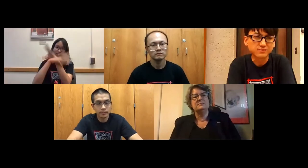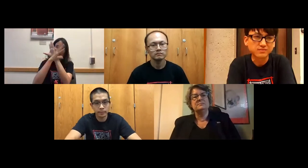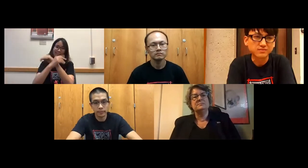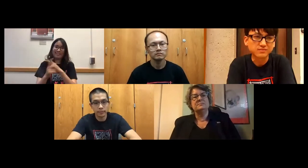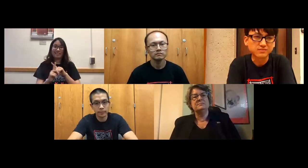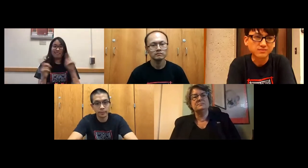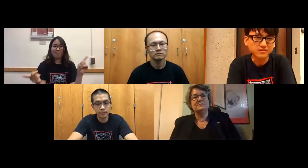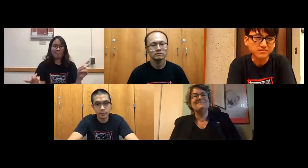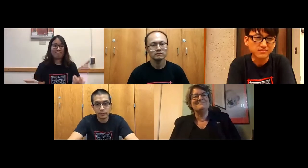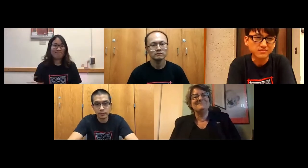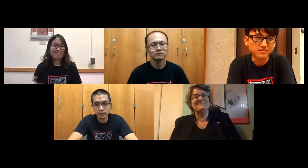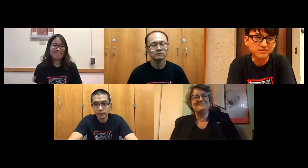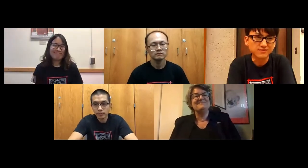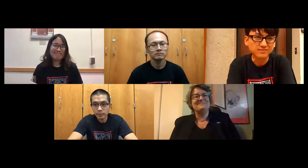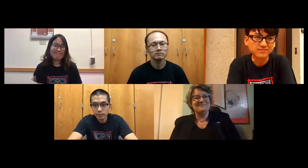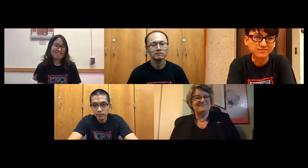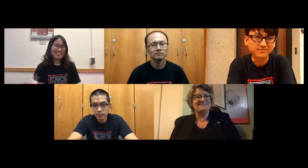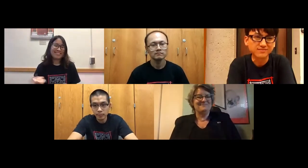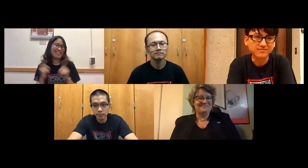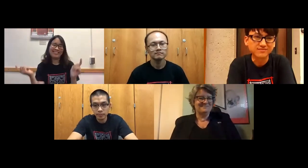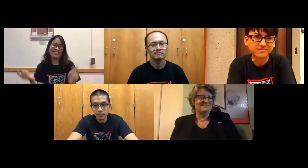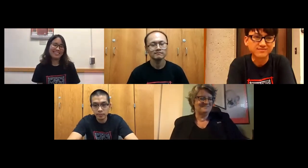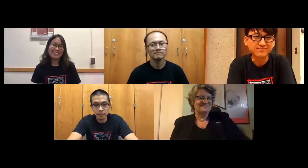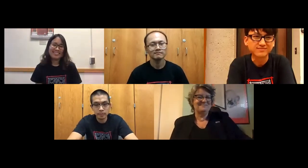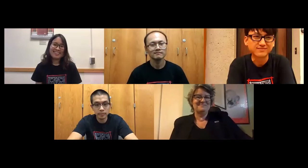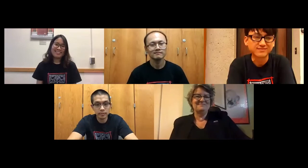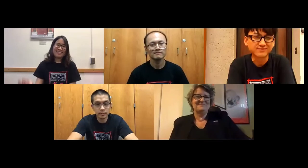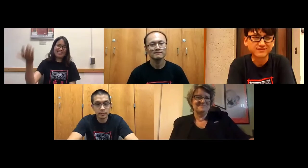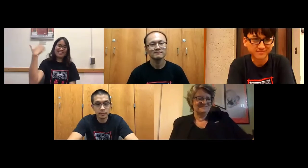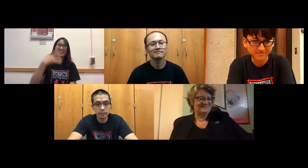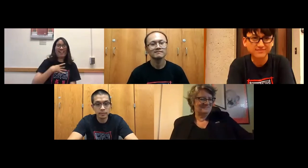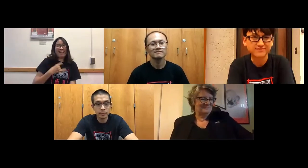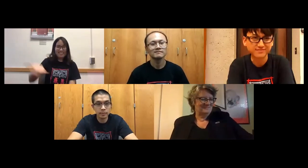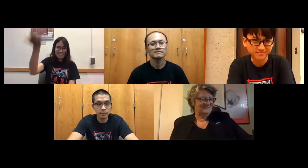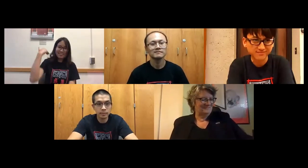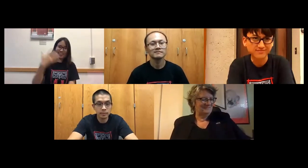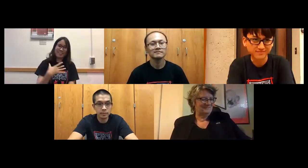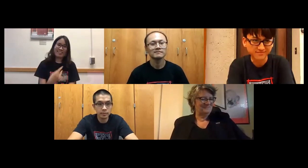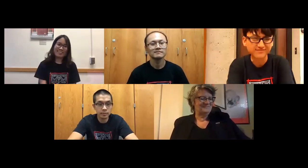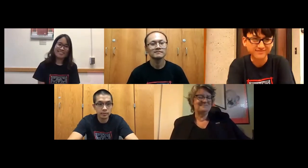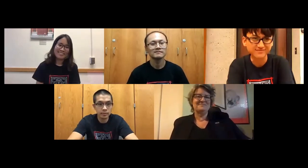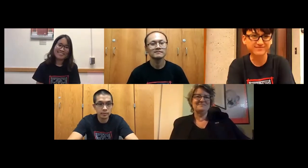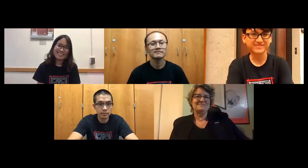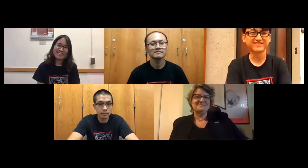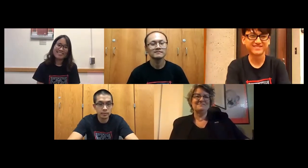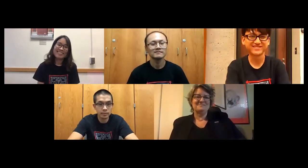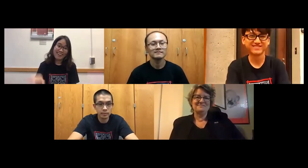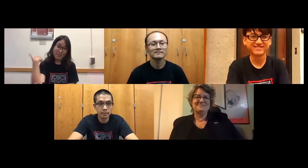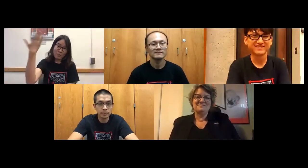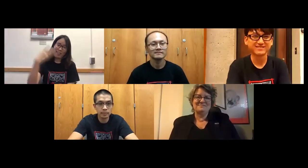Socializing is very different. Everybody's doing more one-on-one through video chat. It's different. I like the old way better.